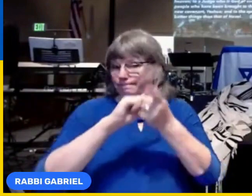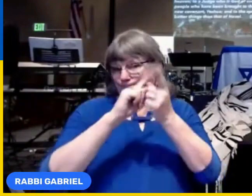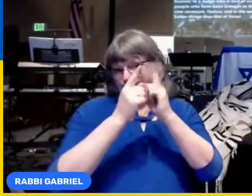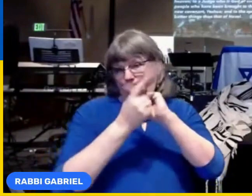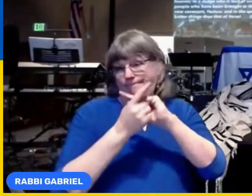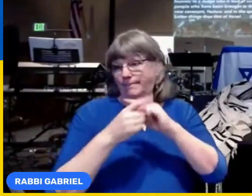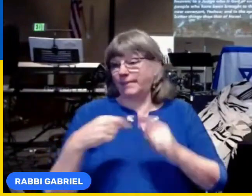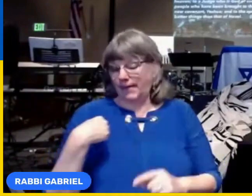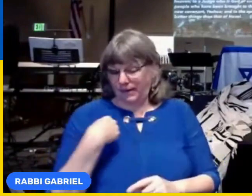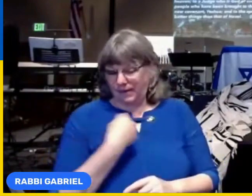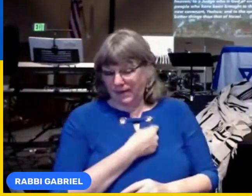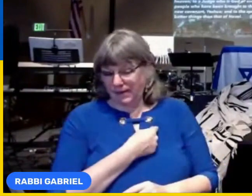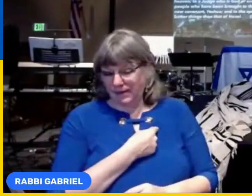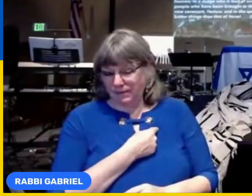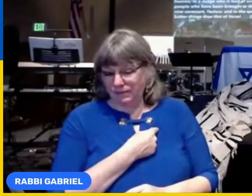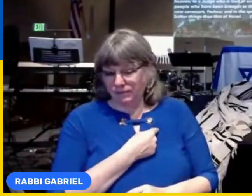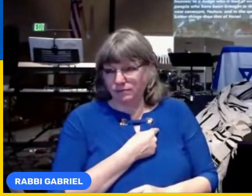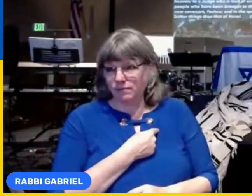It changes us.